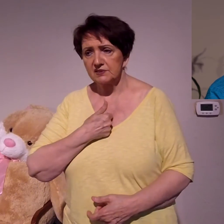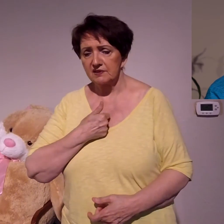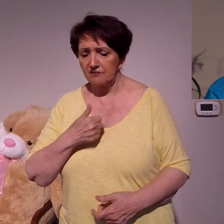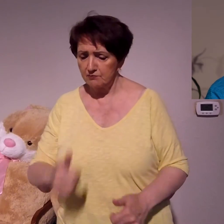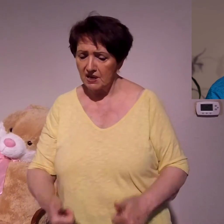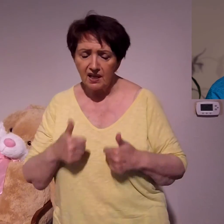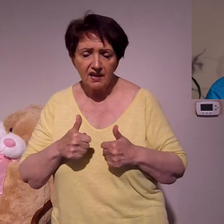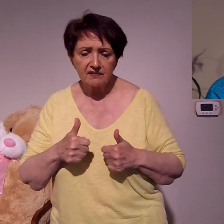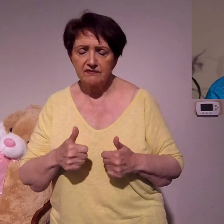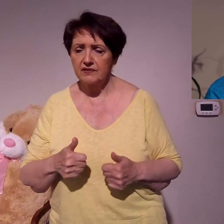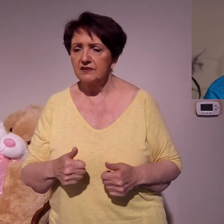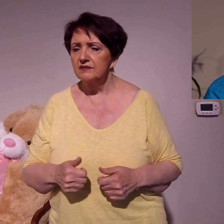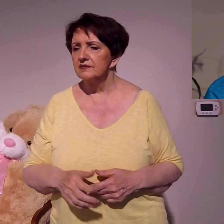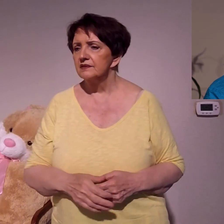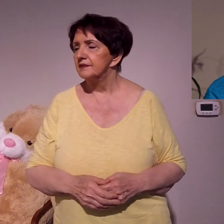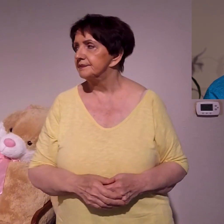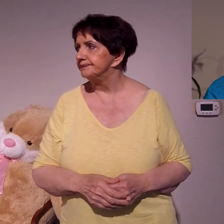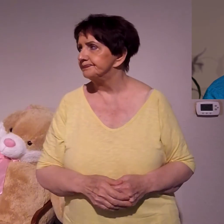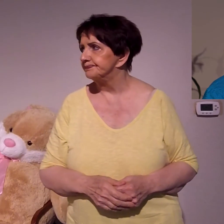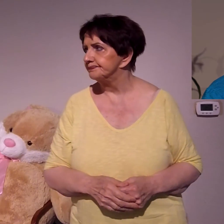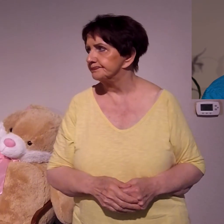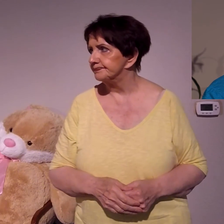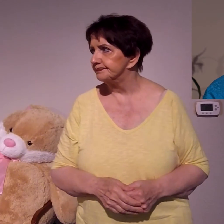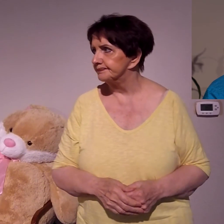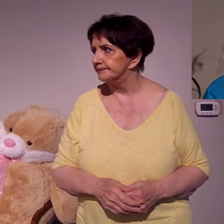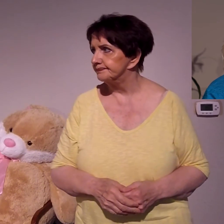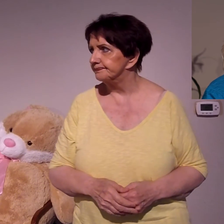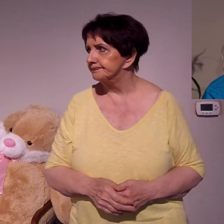thanks to that diagnosis.